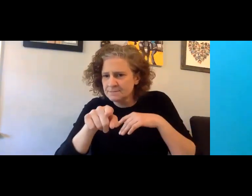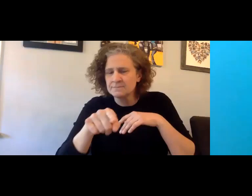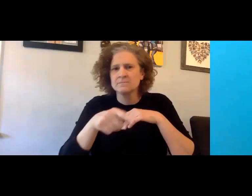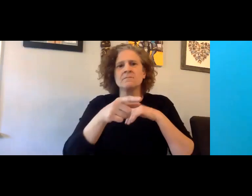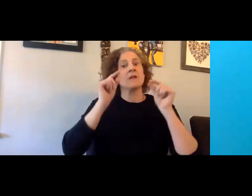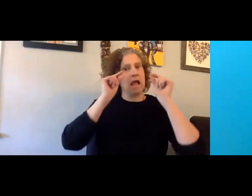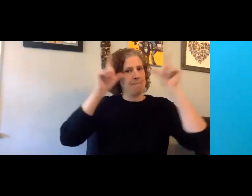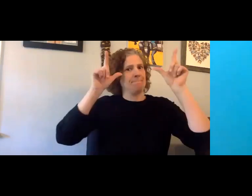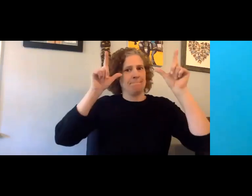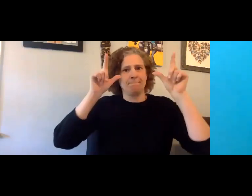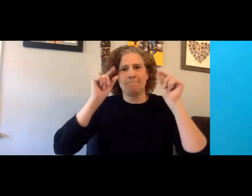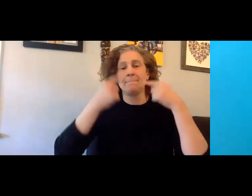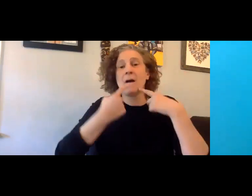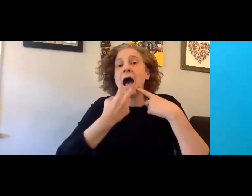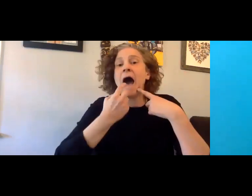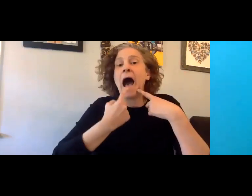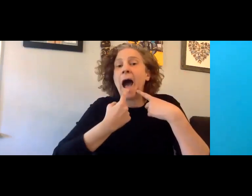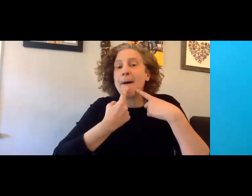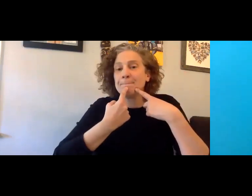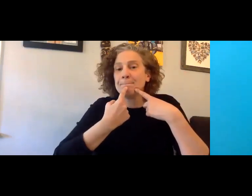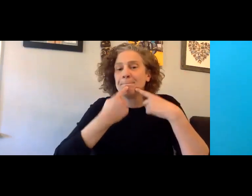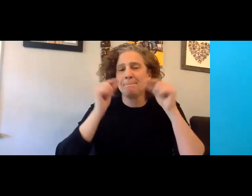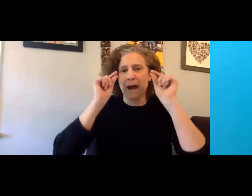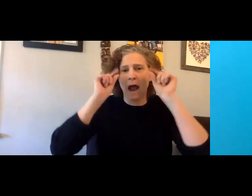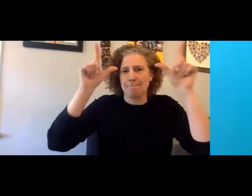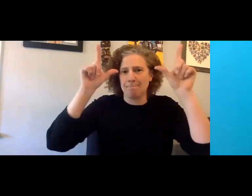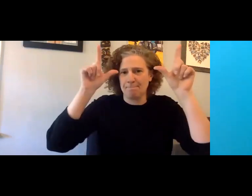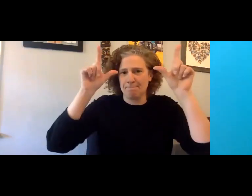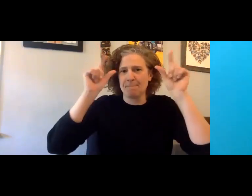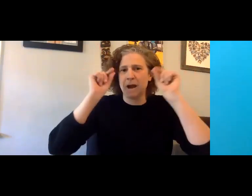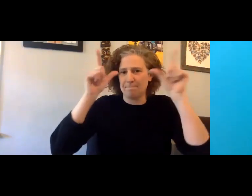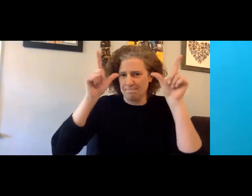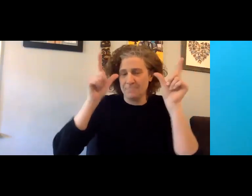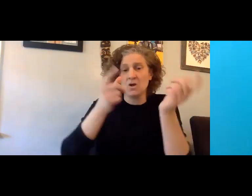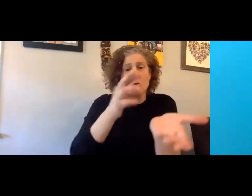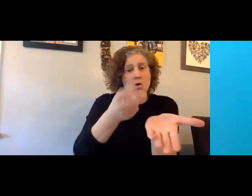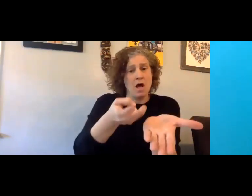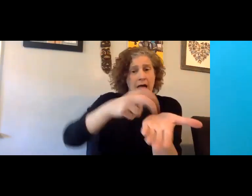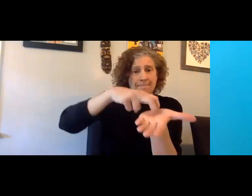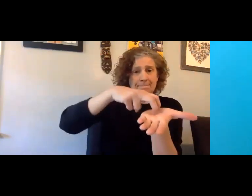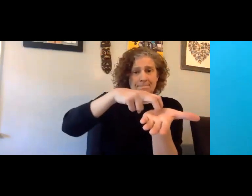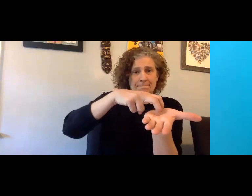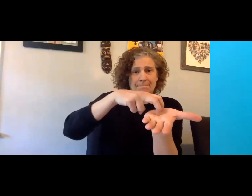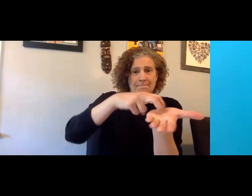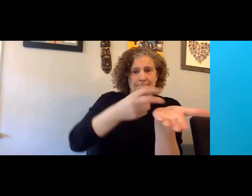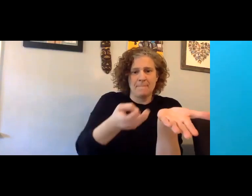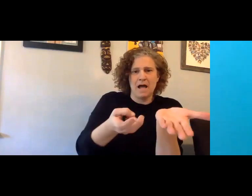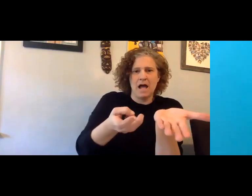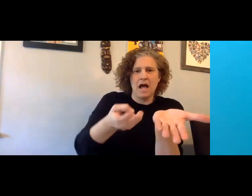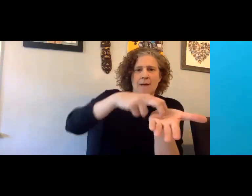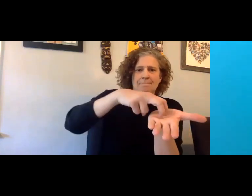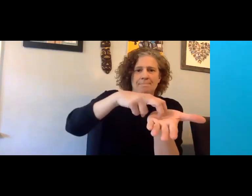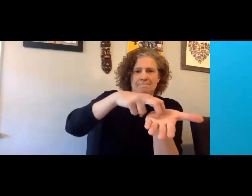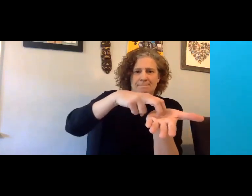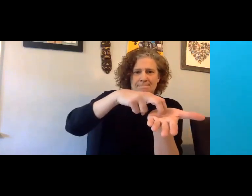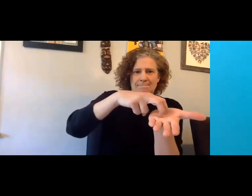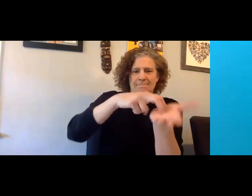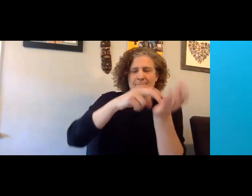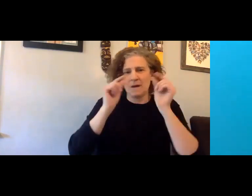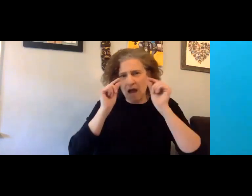routines, the schedule here. Wake up, wake up, you do up on your mouth, or you can say get